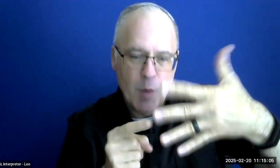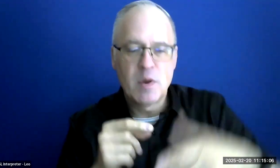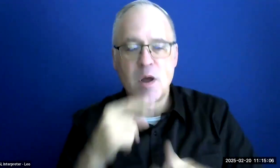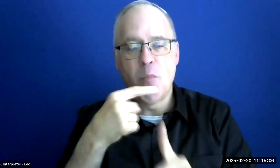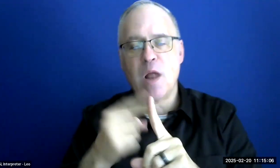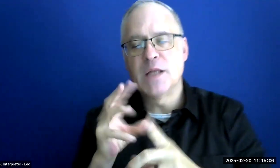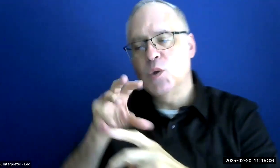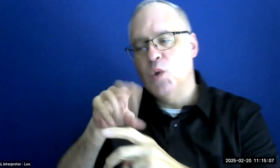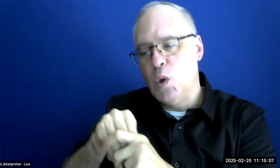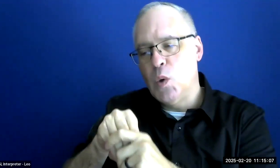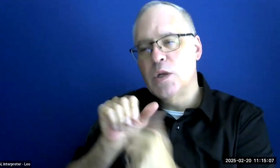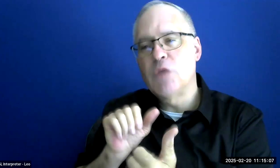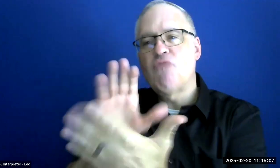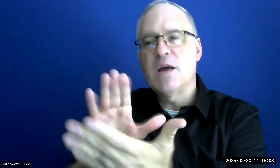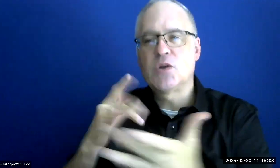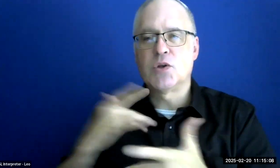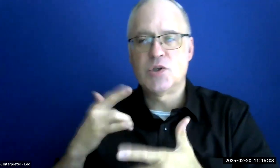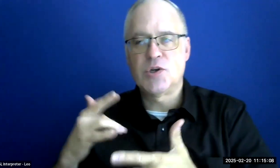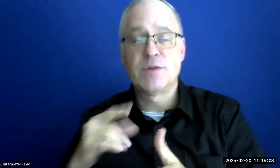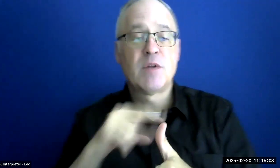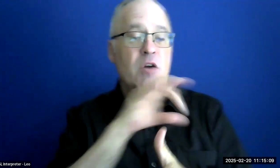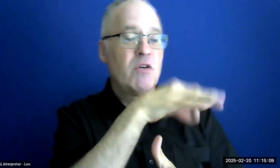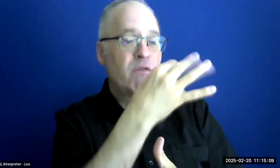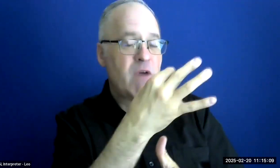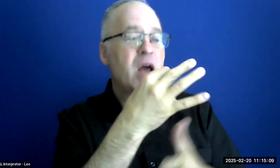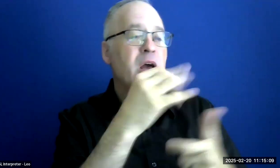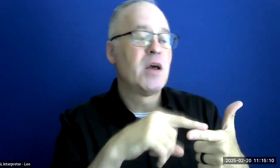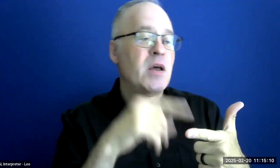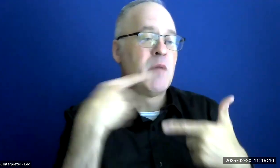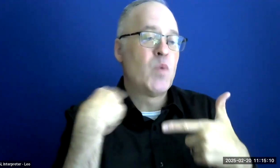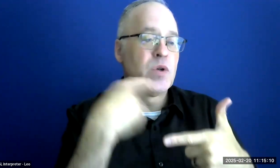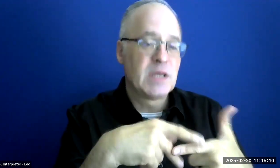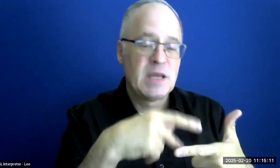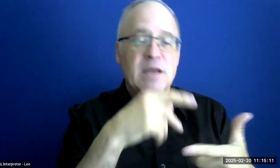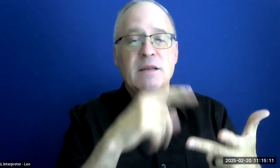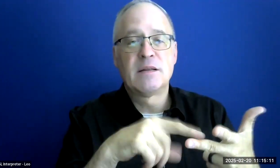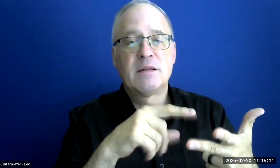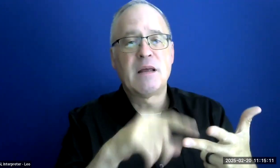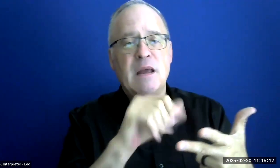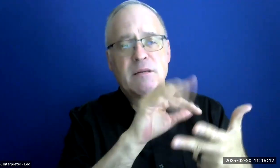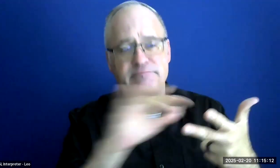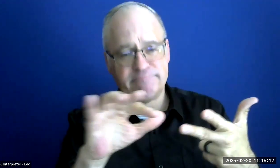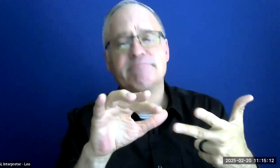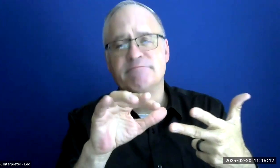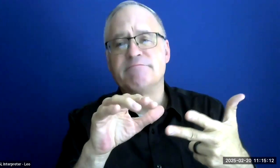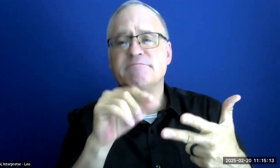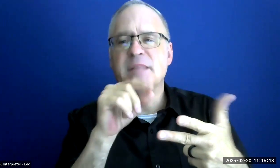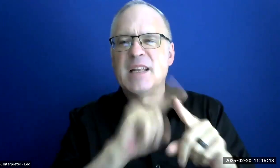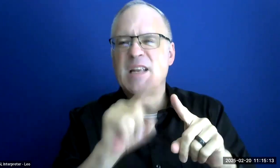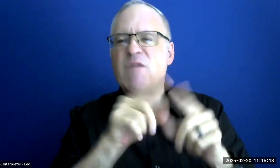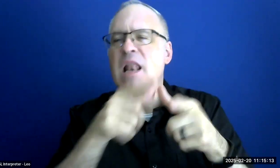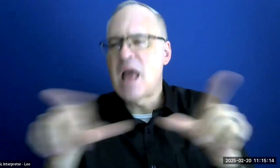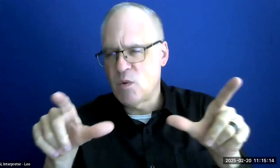flyer is available in French, Korean, Portuguese, and Tagalog. As you can see on the screen, the material covered